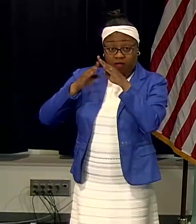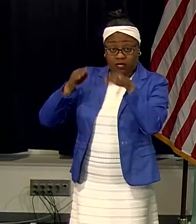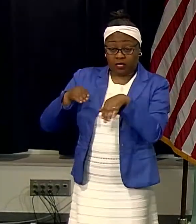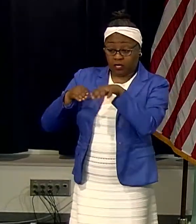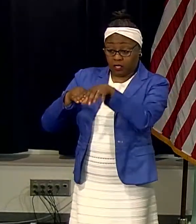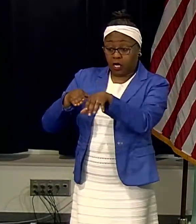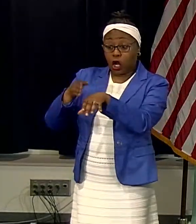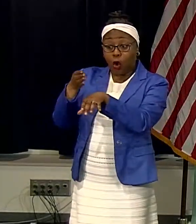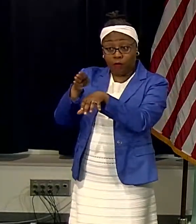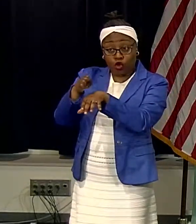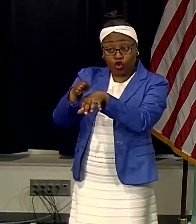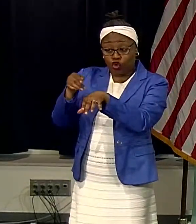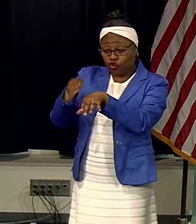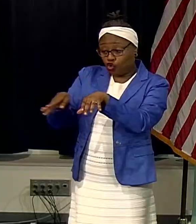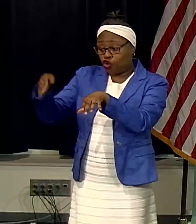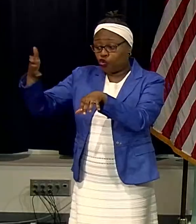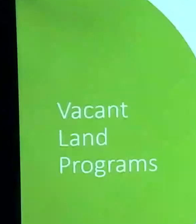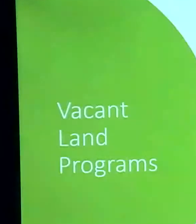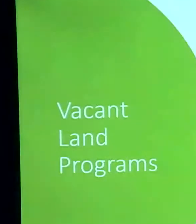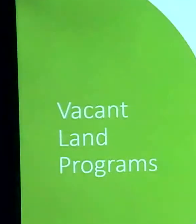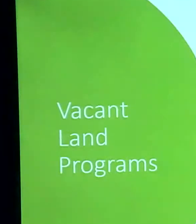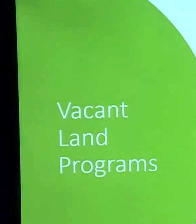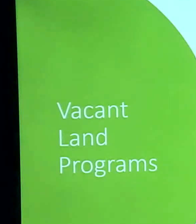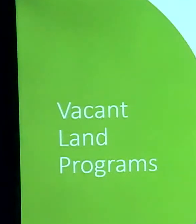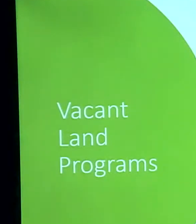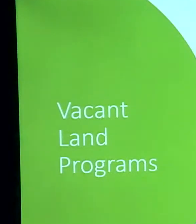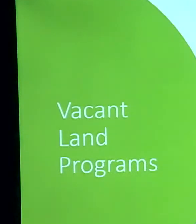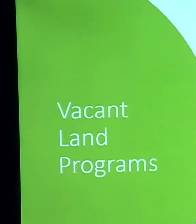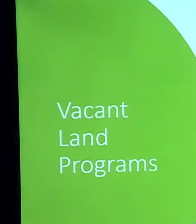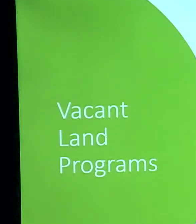those green lots that are right next to his property. So